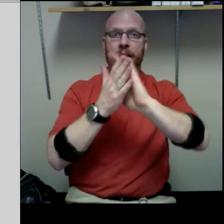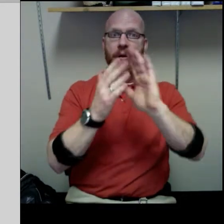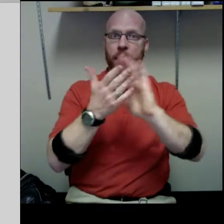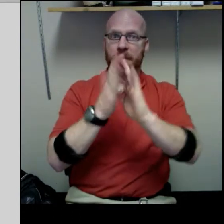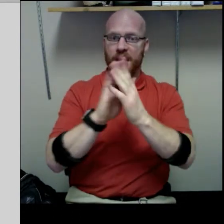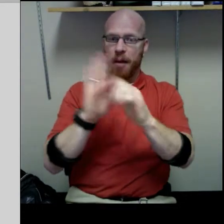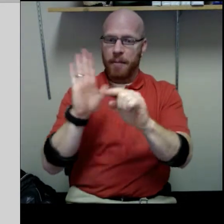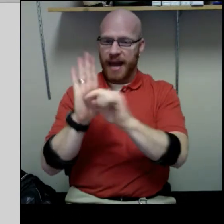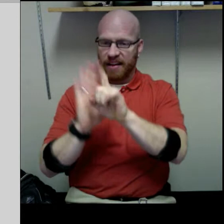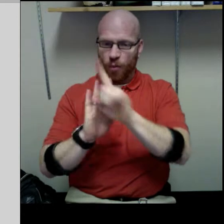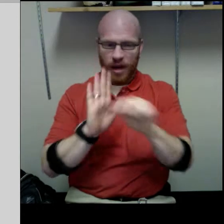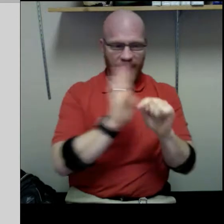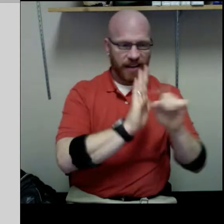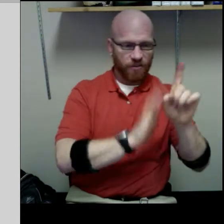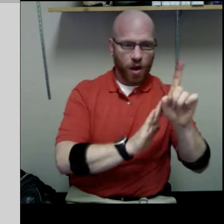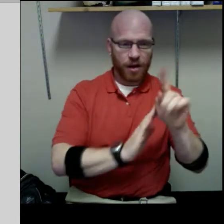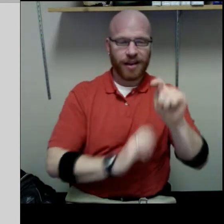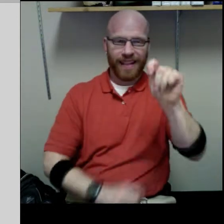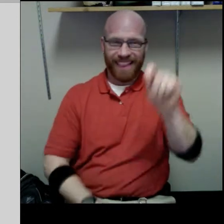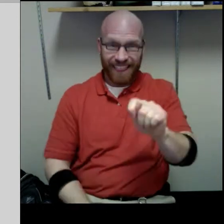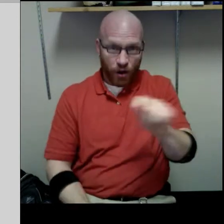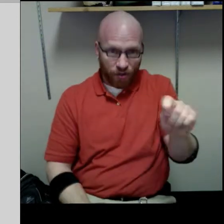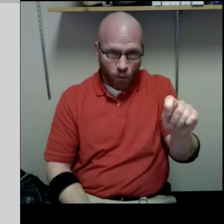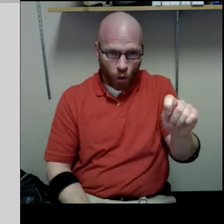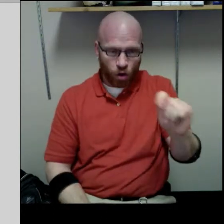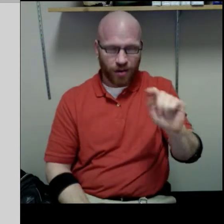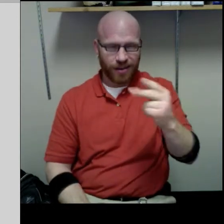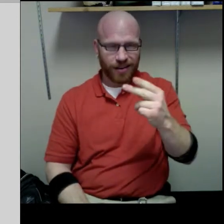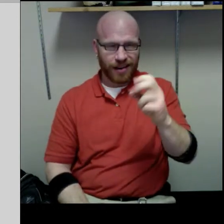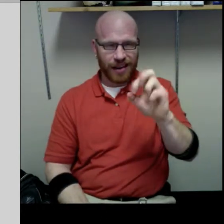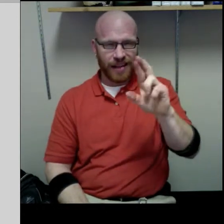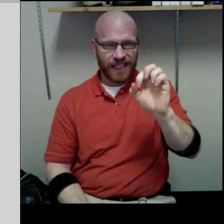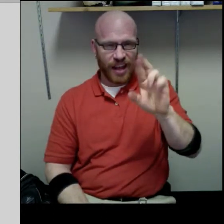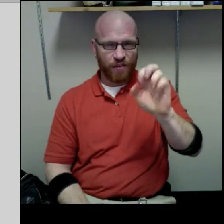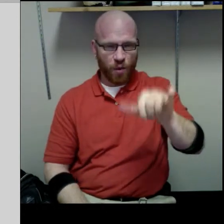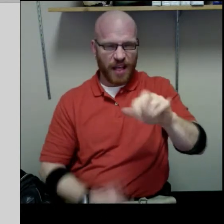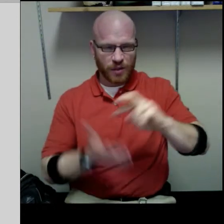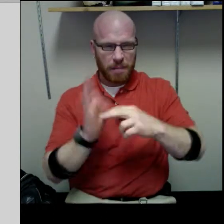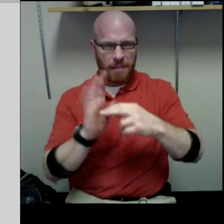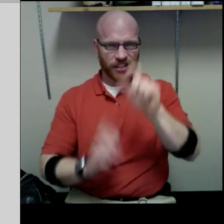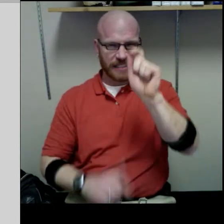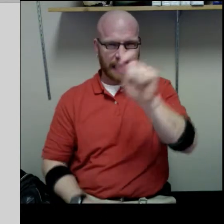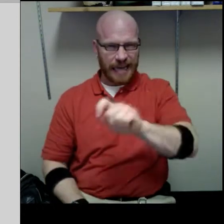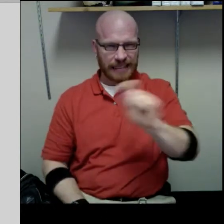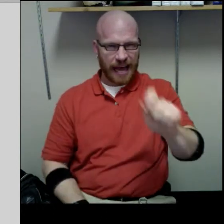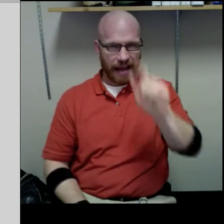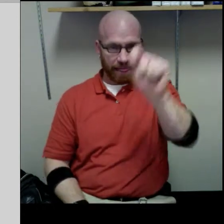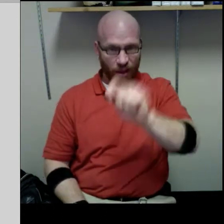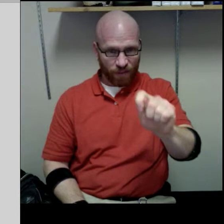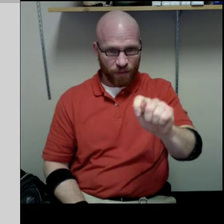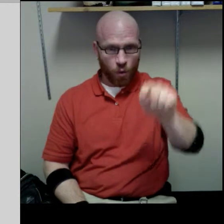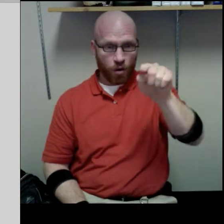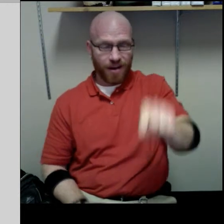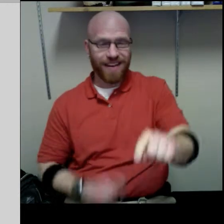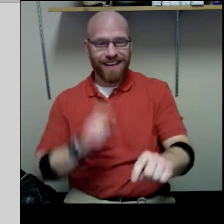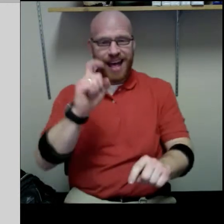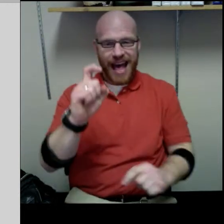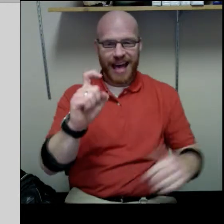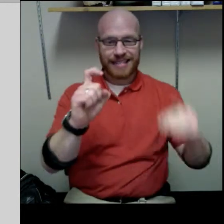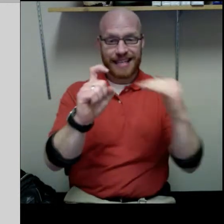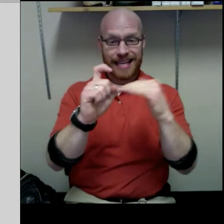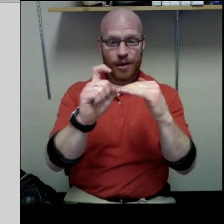become negative 1 and negative 1, therefore, therefore, that's what it means at dot, dot, dot, therefore,